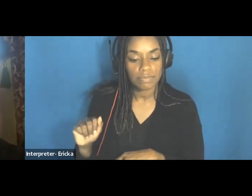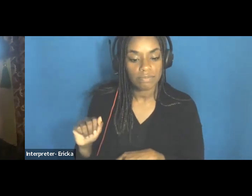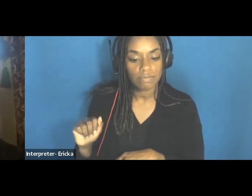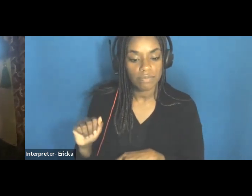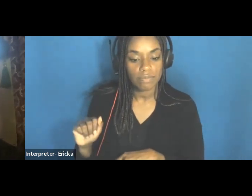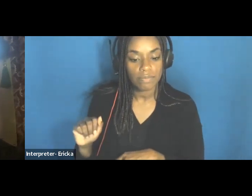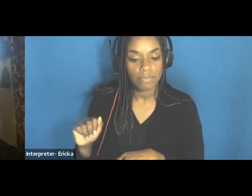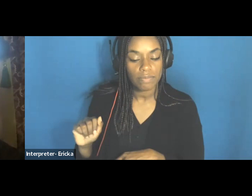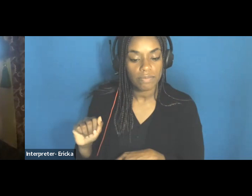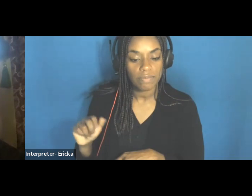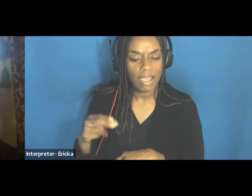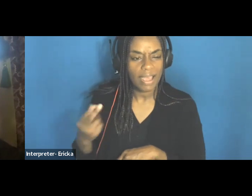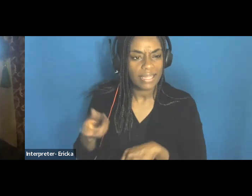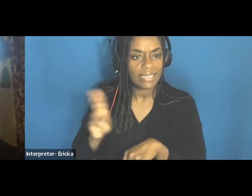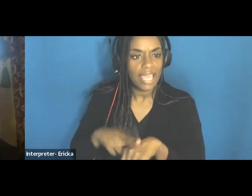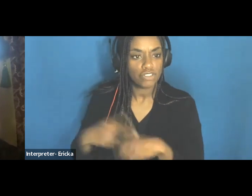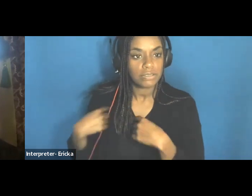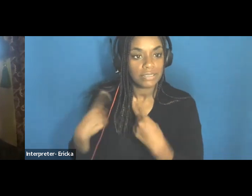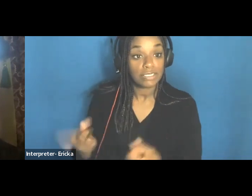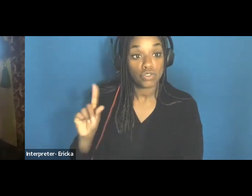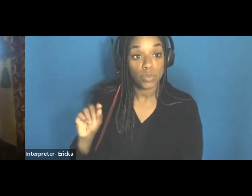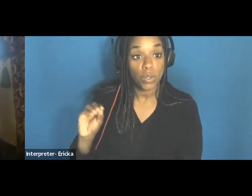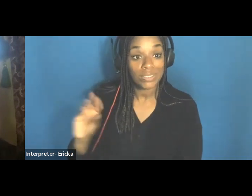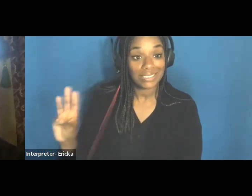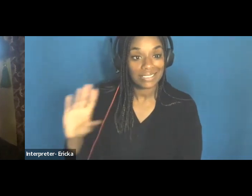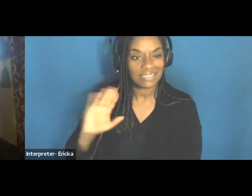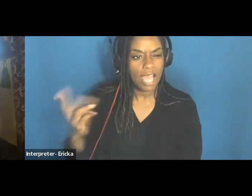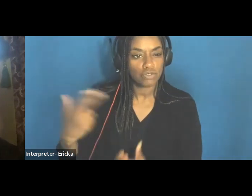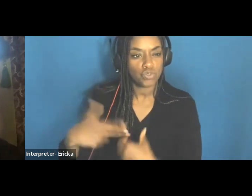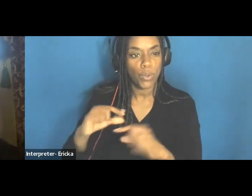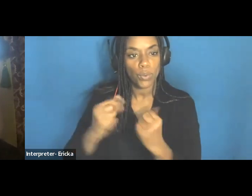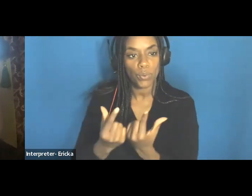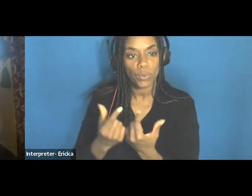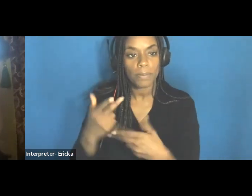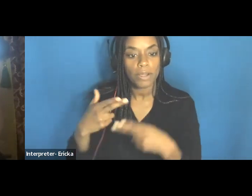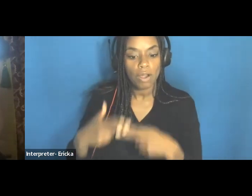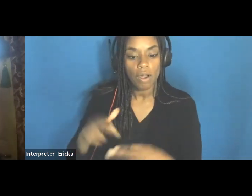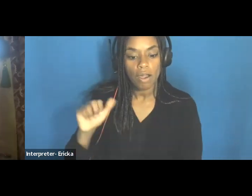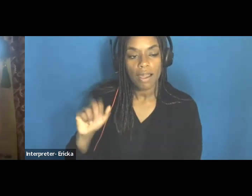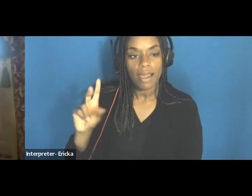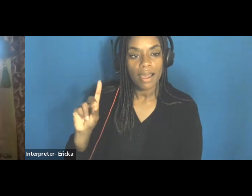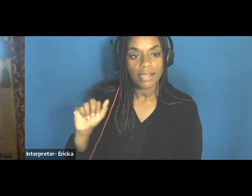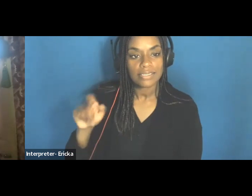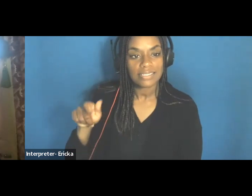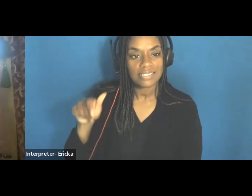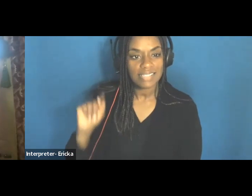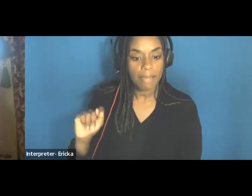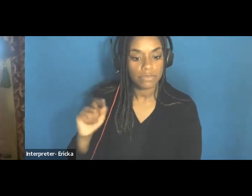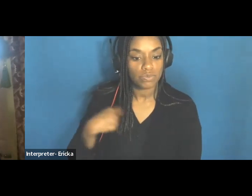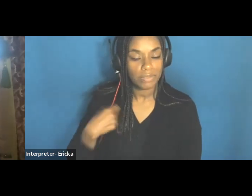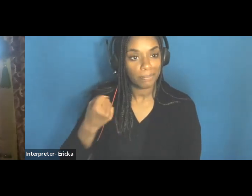since 2006. I joined ADAPT, protested here and across the